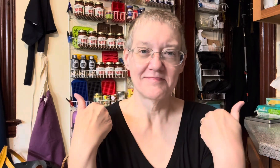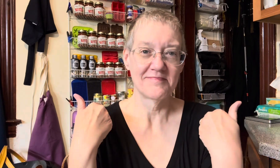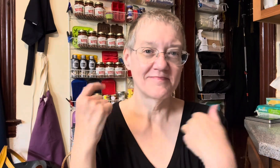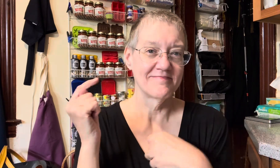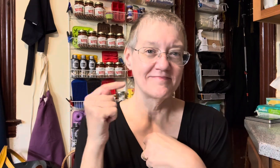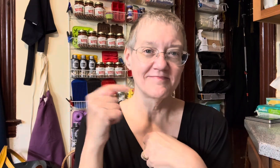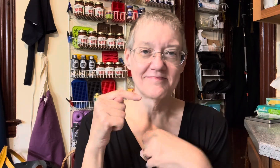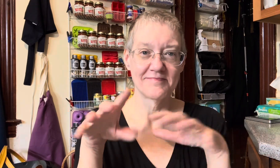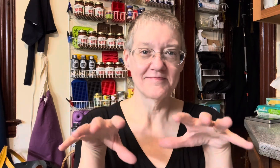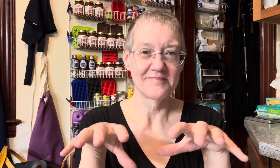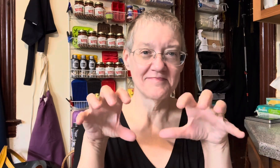because I already have them.